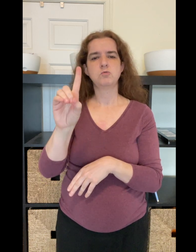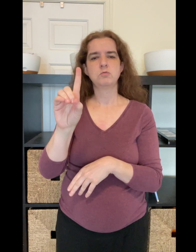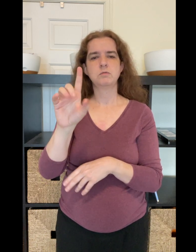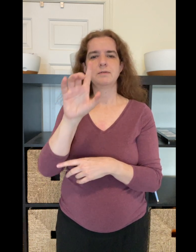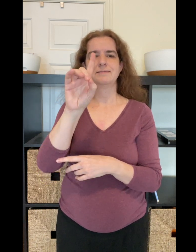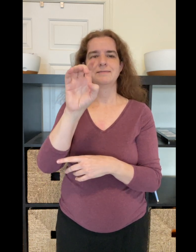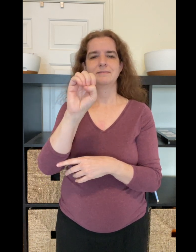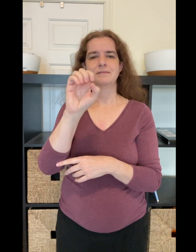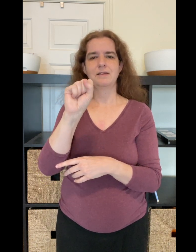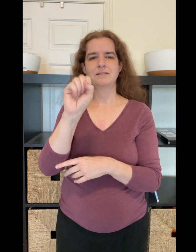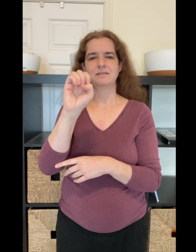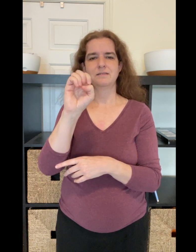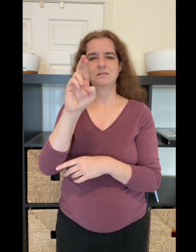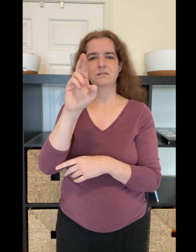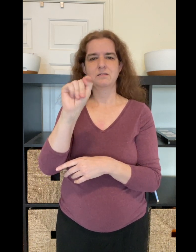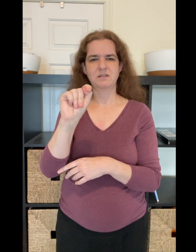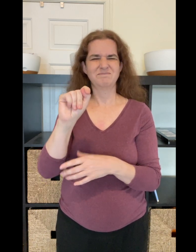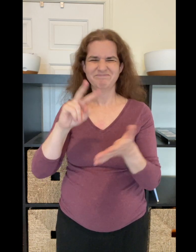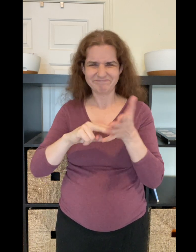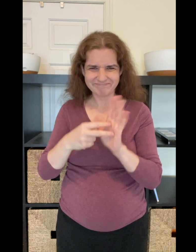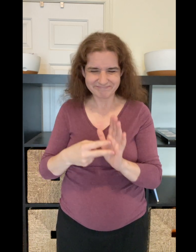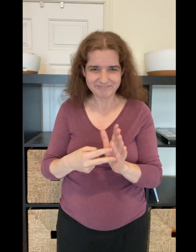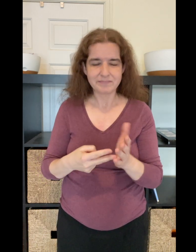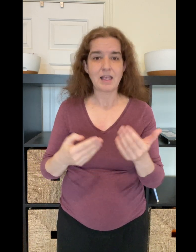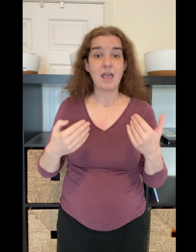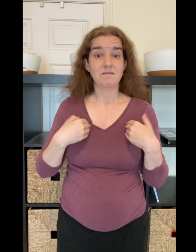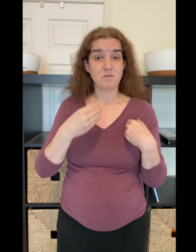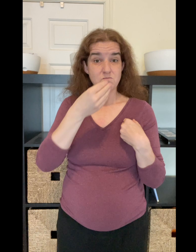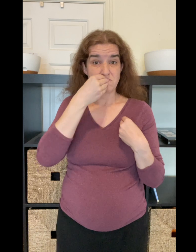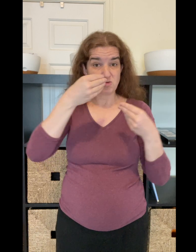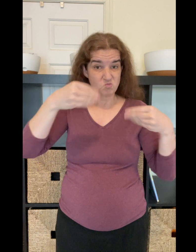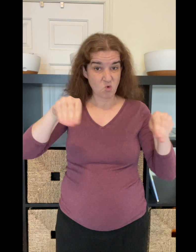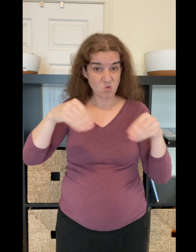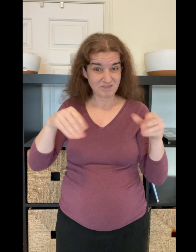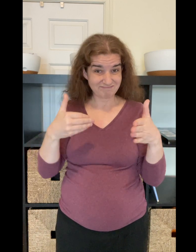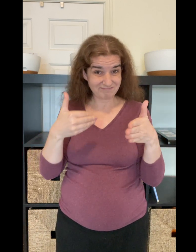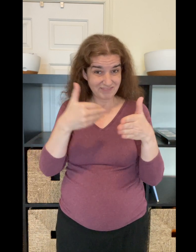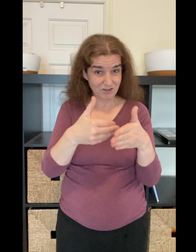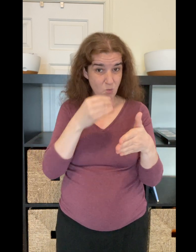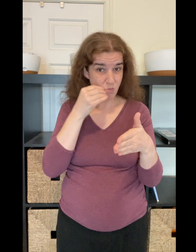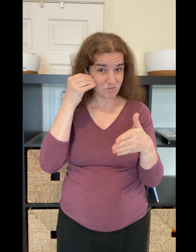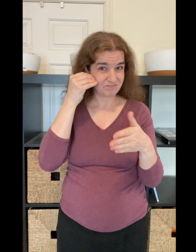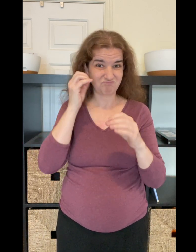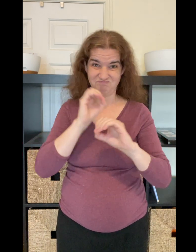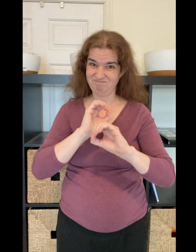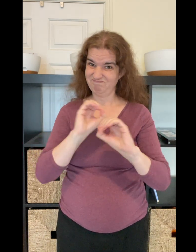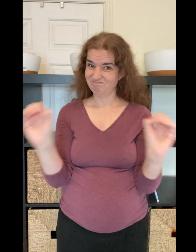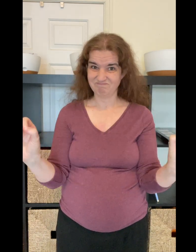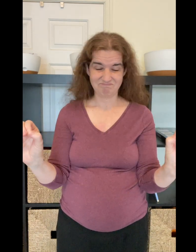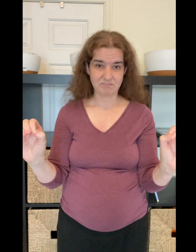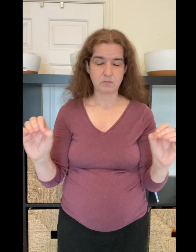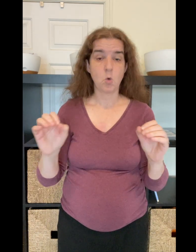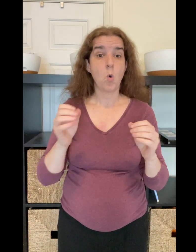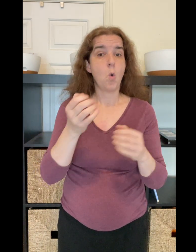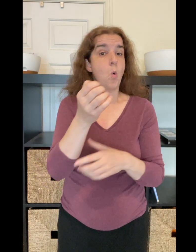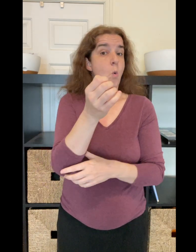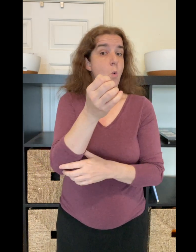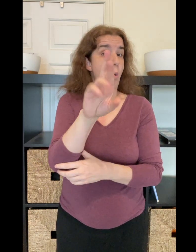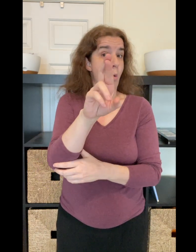Might have something called a food desert. What does that mean? Are there food stores